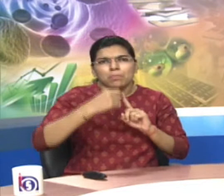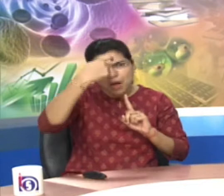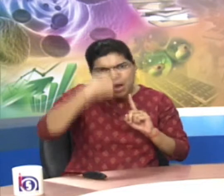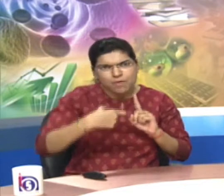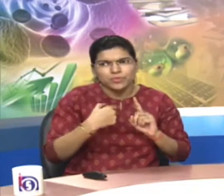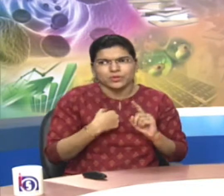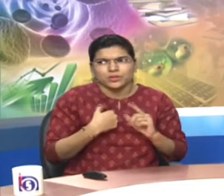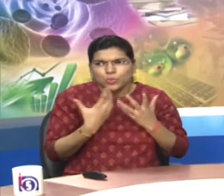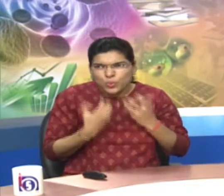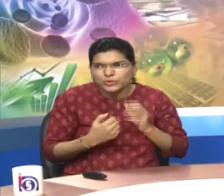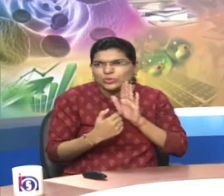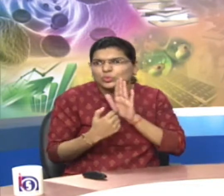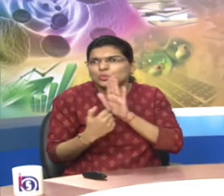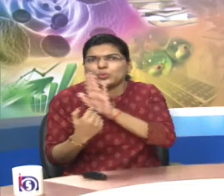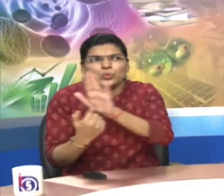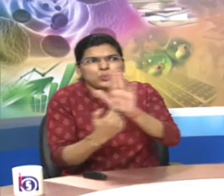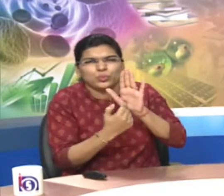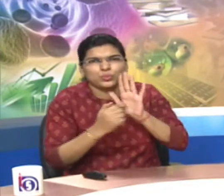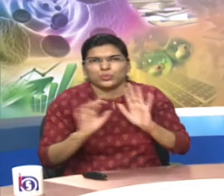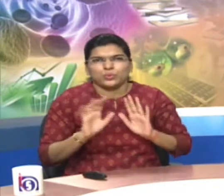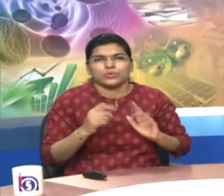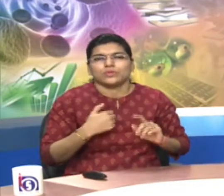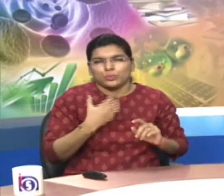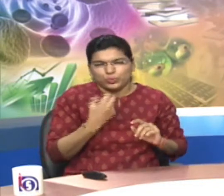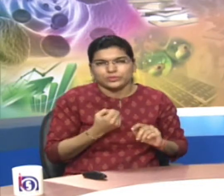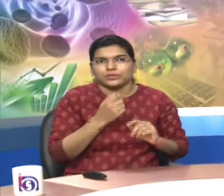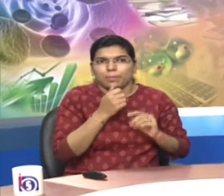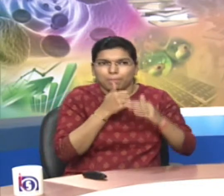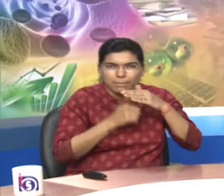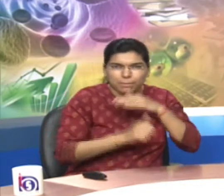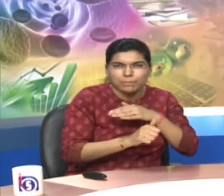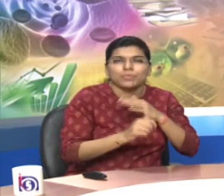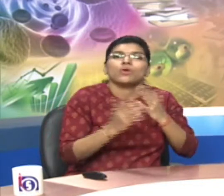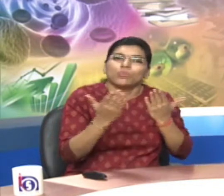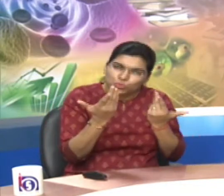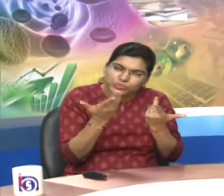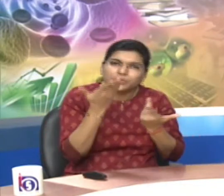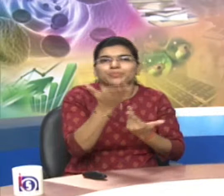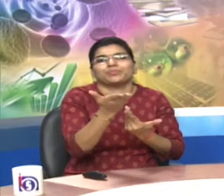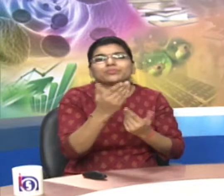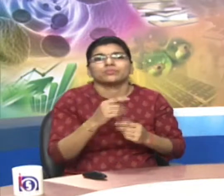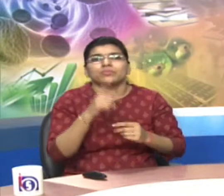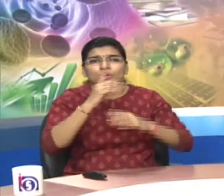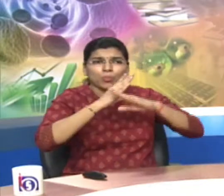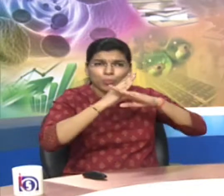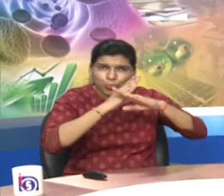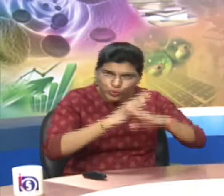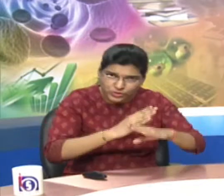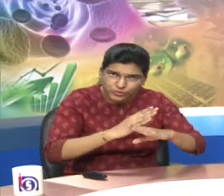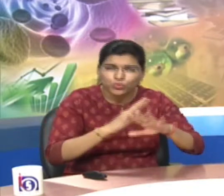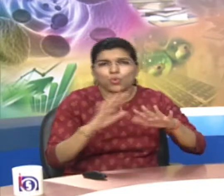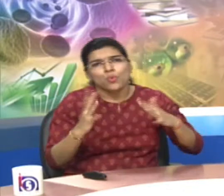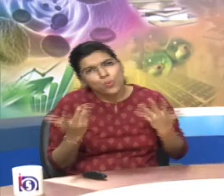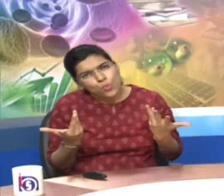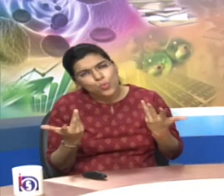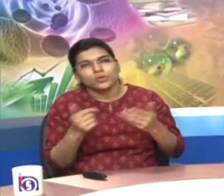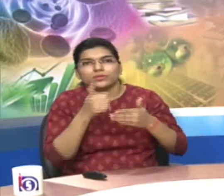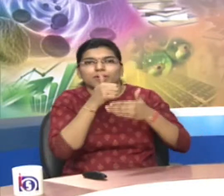is useful for making your personal information safe, or it is up to